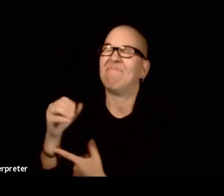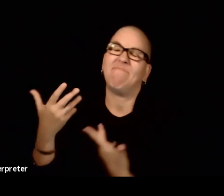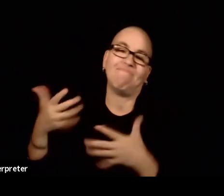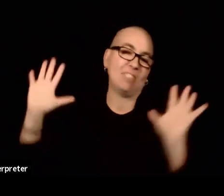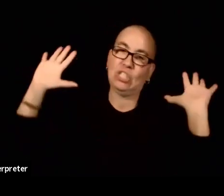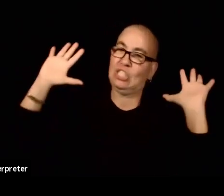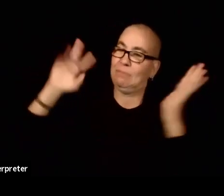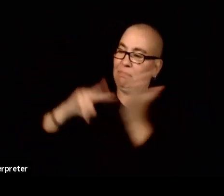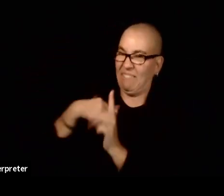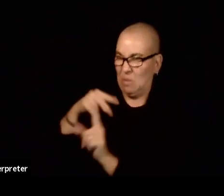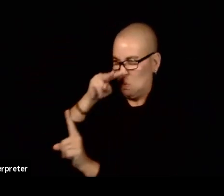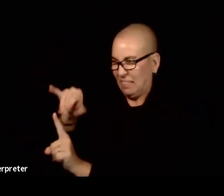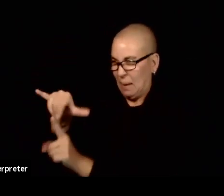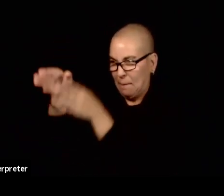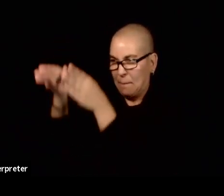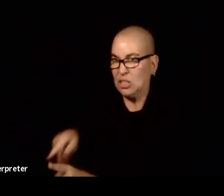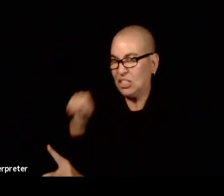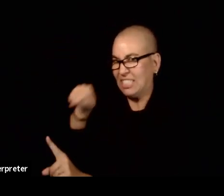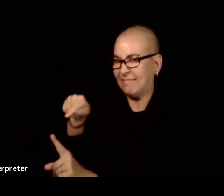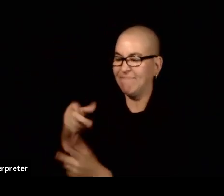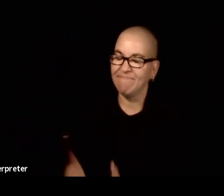Thank you, Chris.